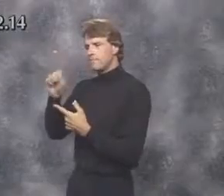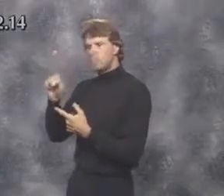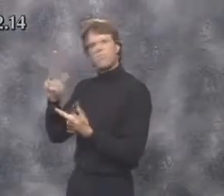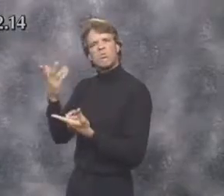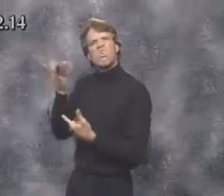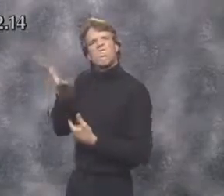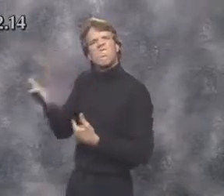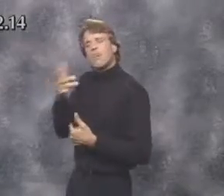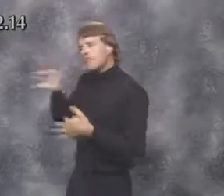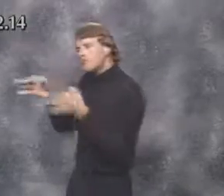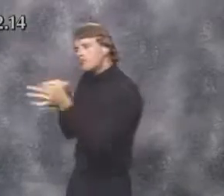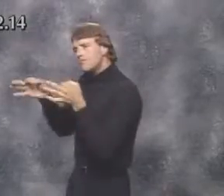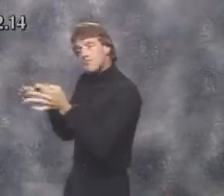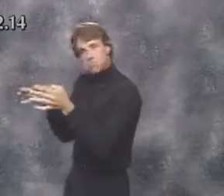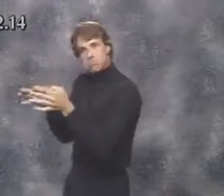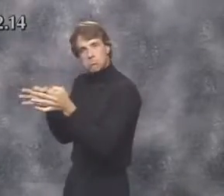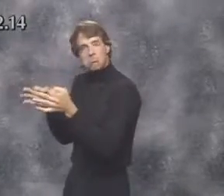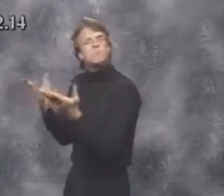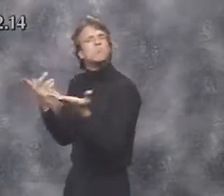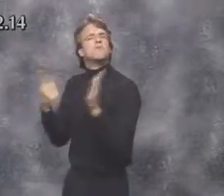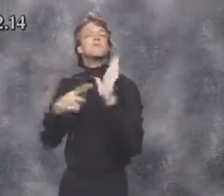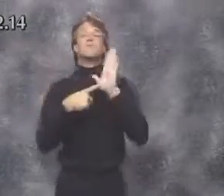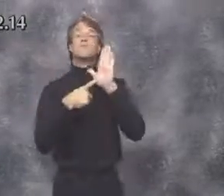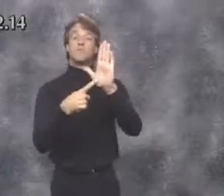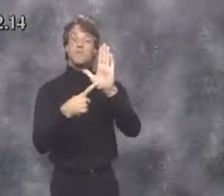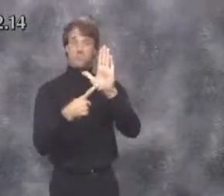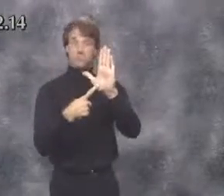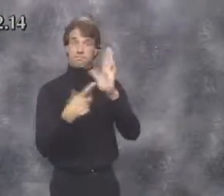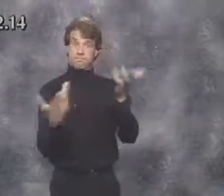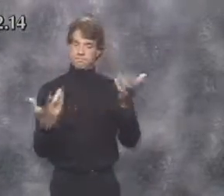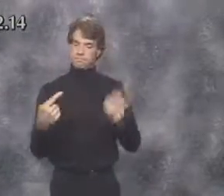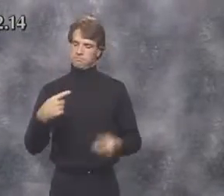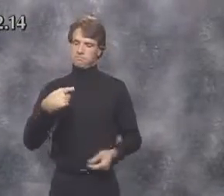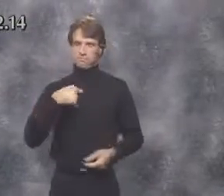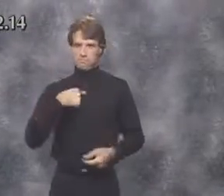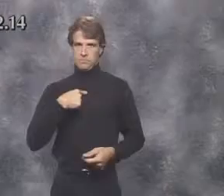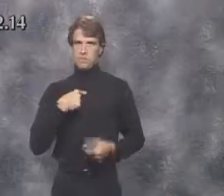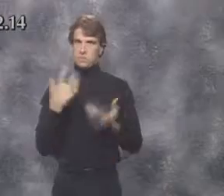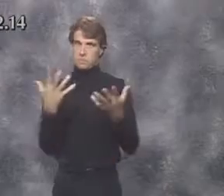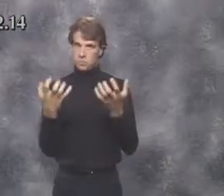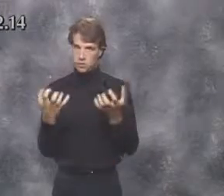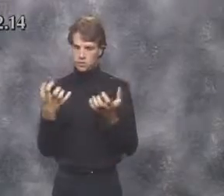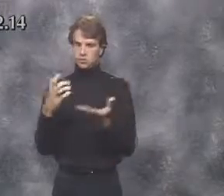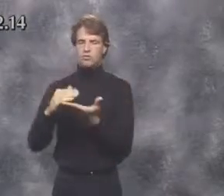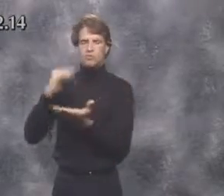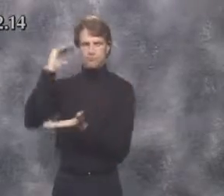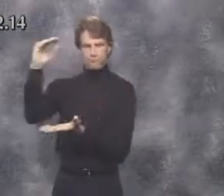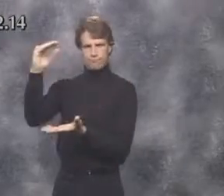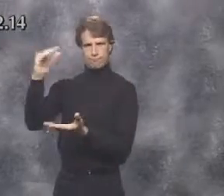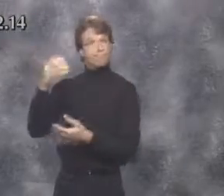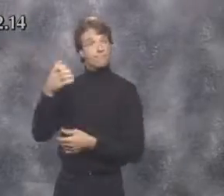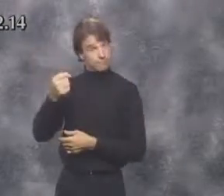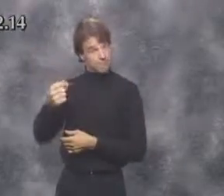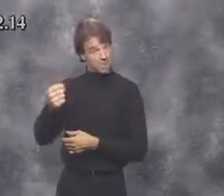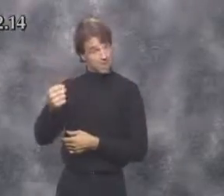noun, that which is being described. For example, I want a large